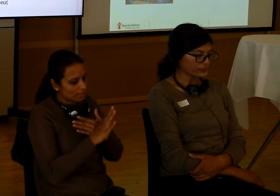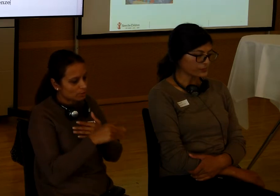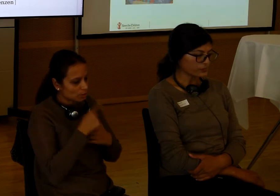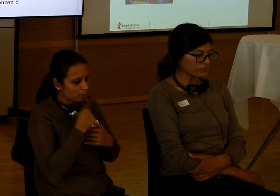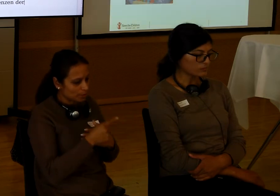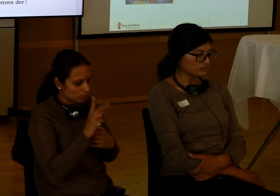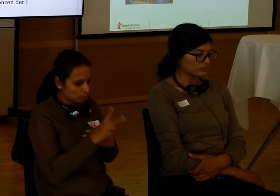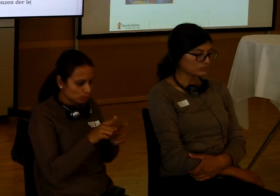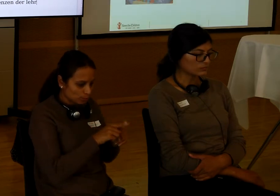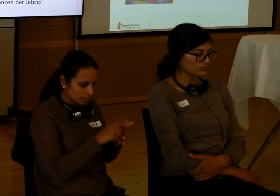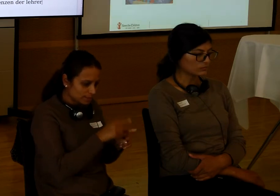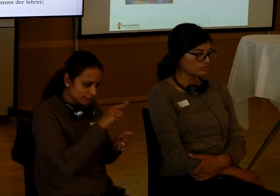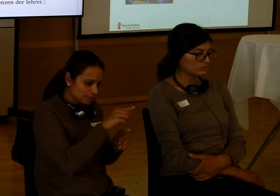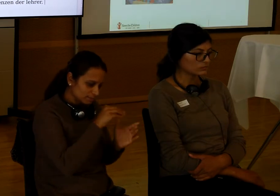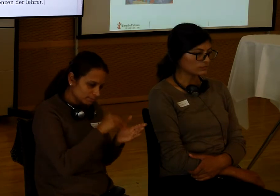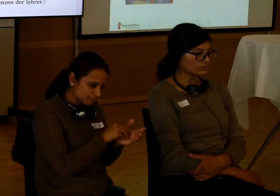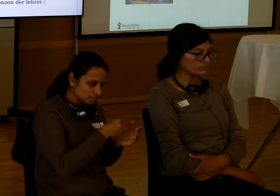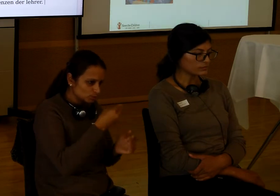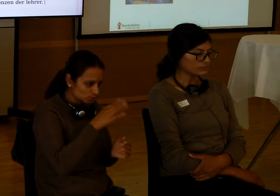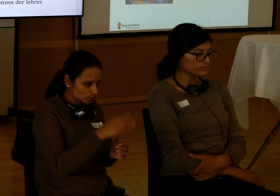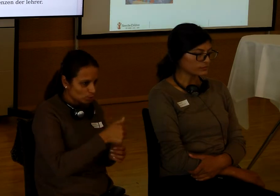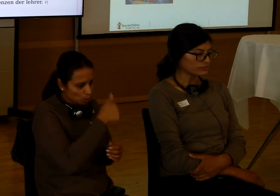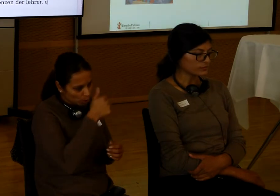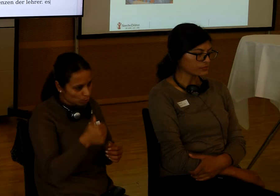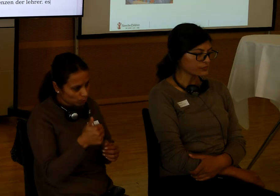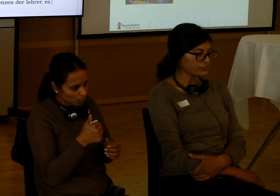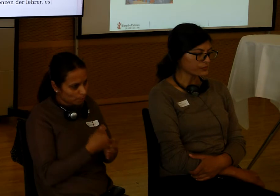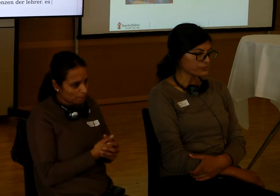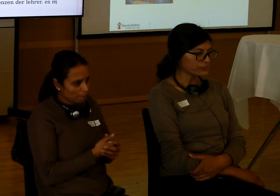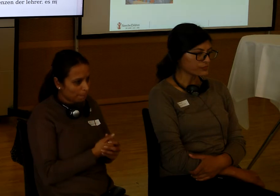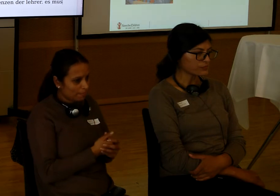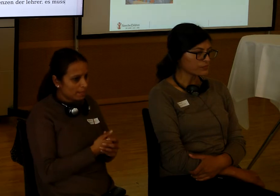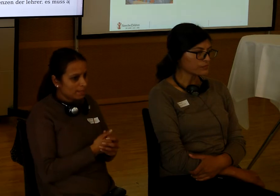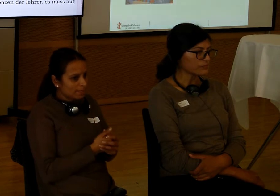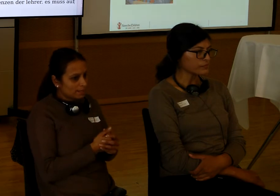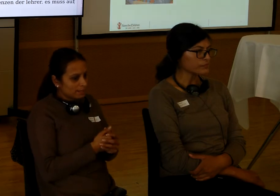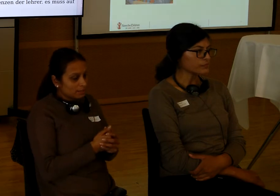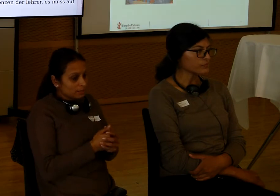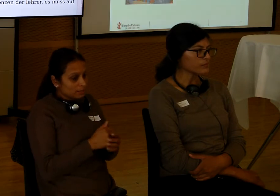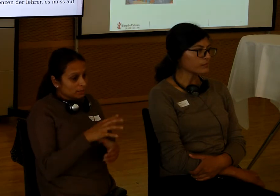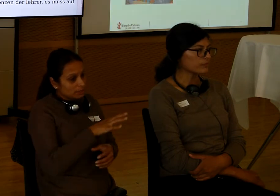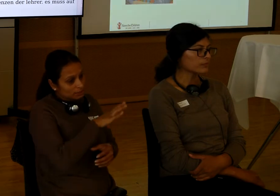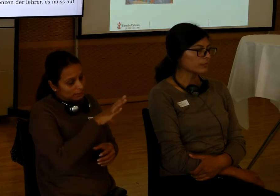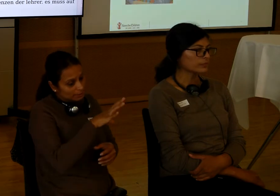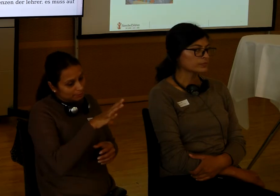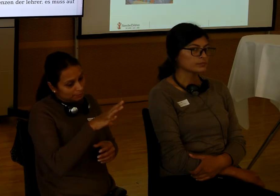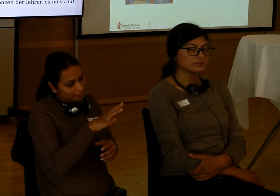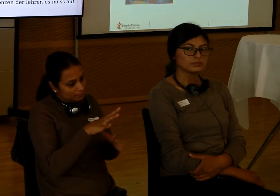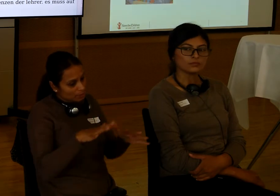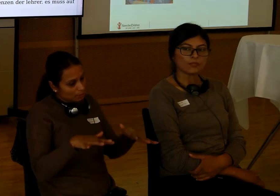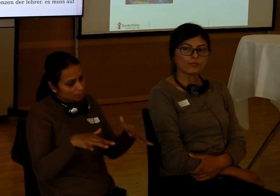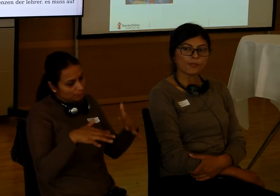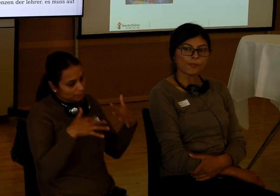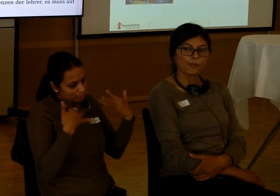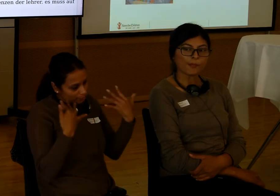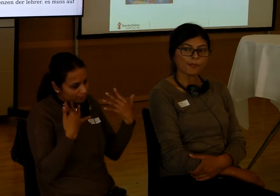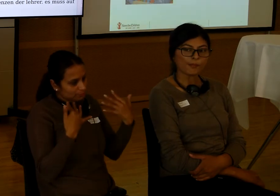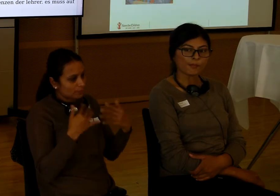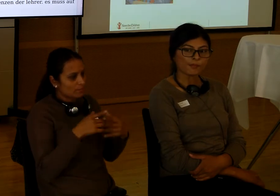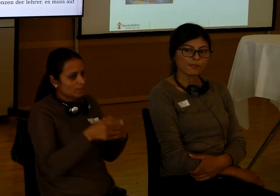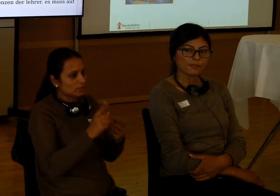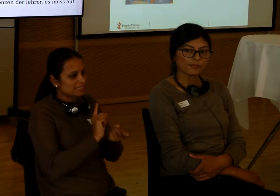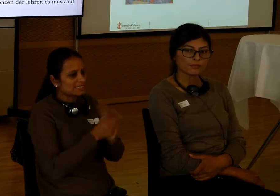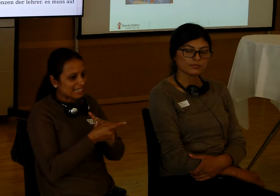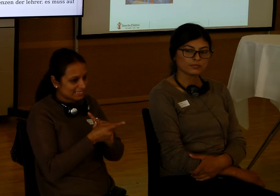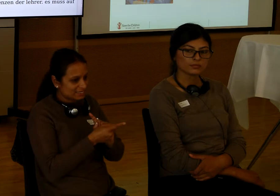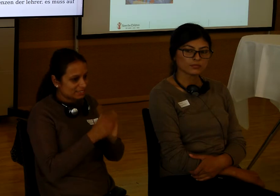And lastly, like also Claire has mentioned, in order to achieve effective and lasting change, actors